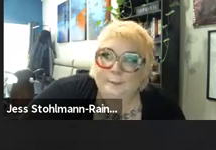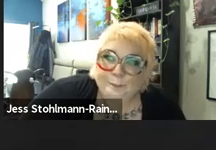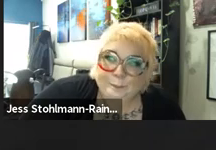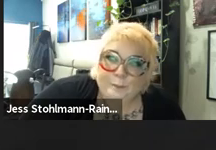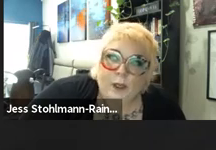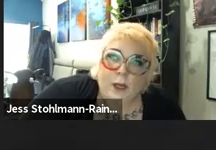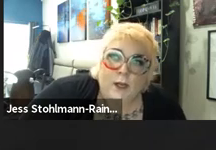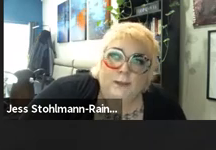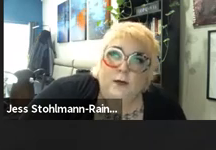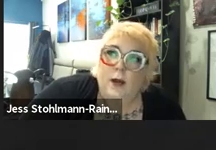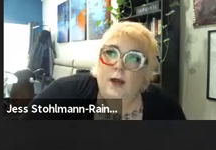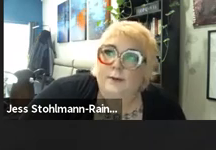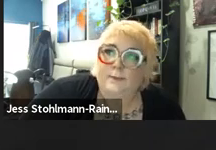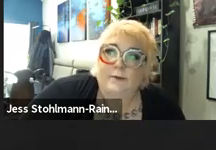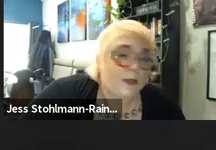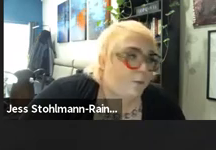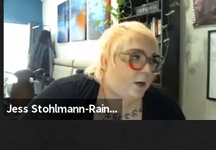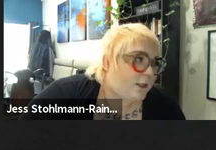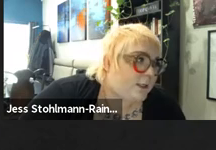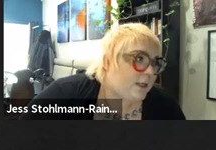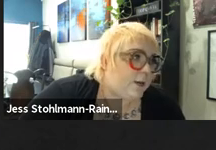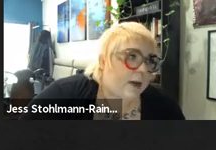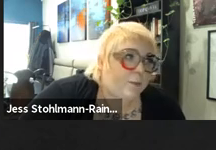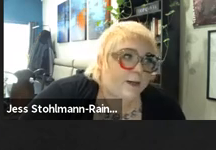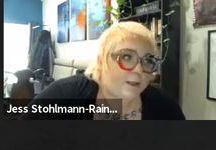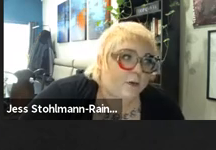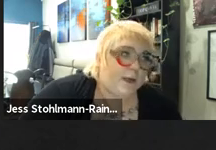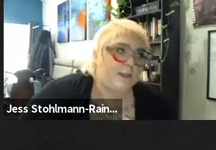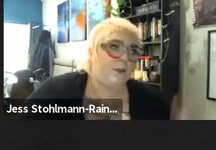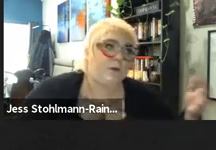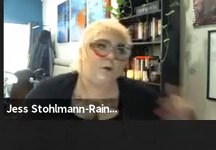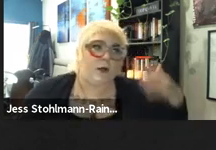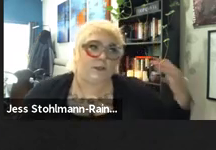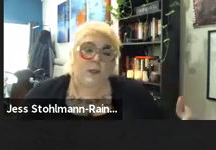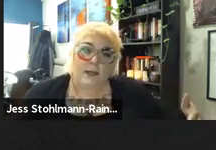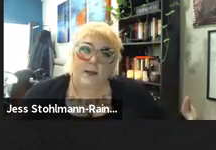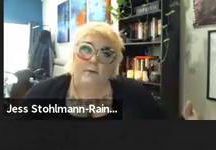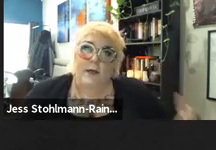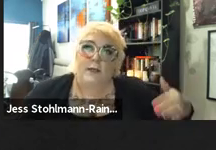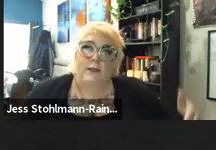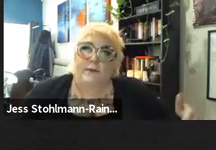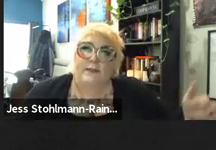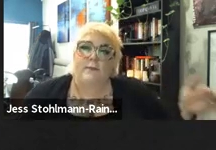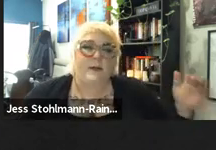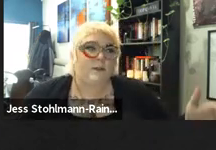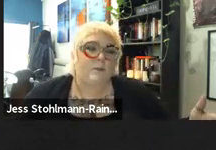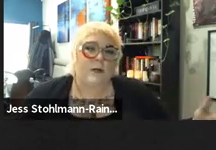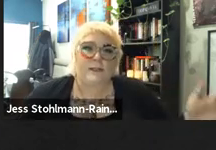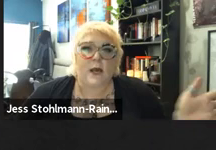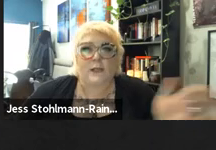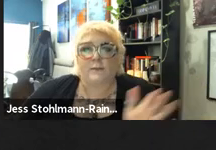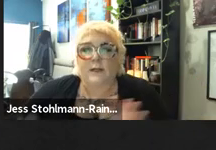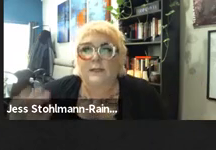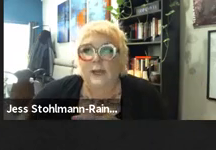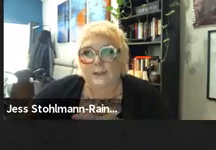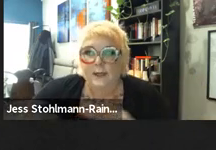committee so um it's been really important to us to think about peer support as a true alternative service that peer support